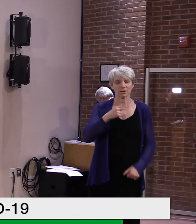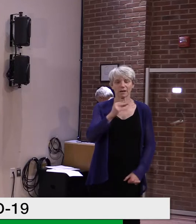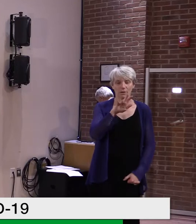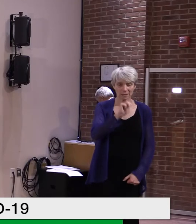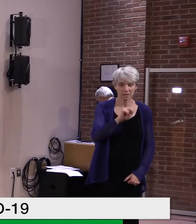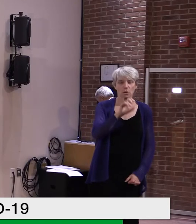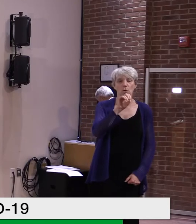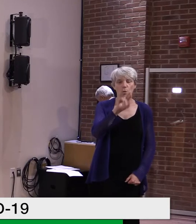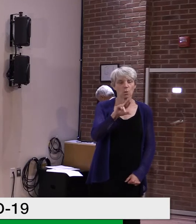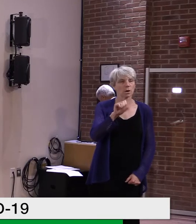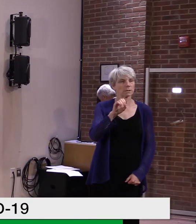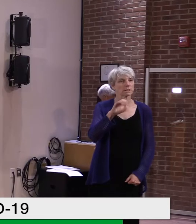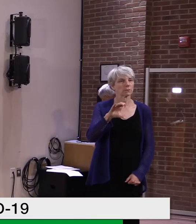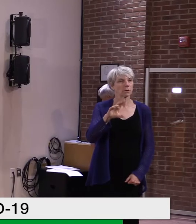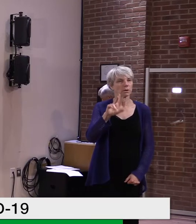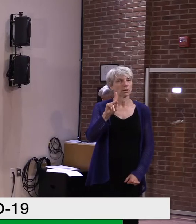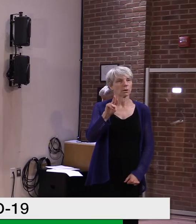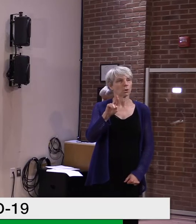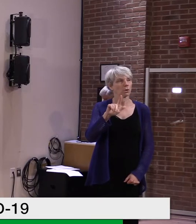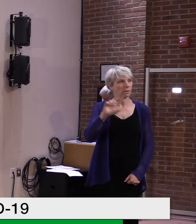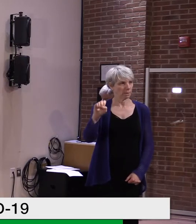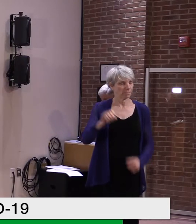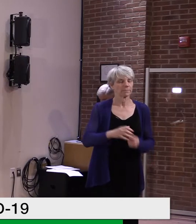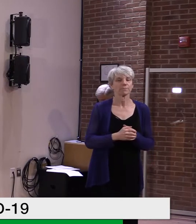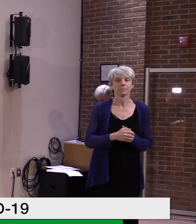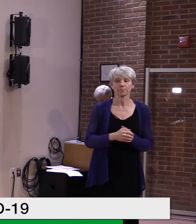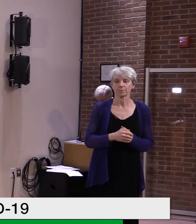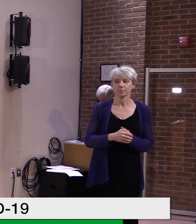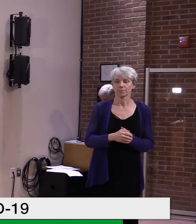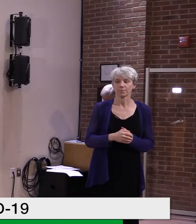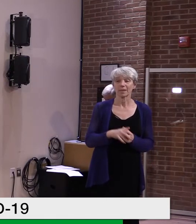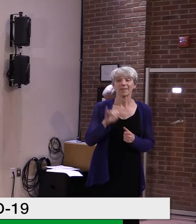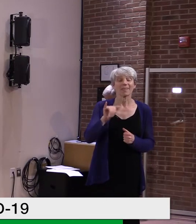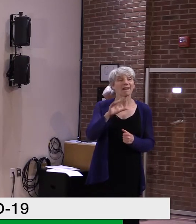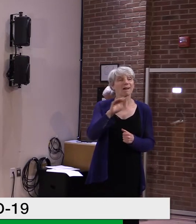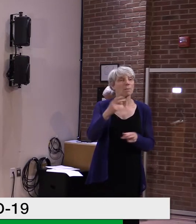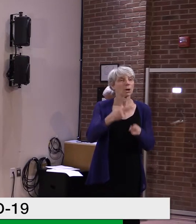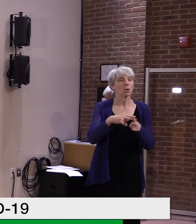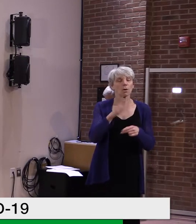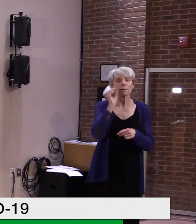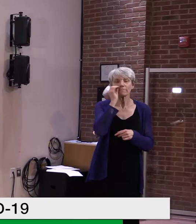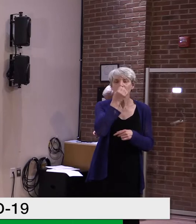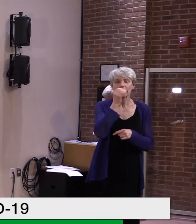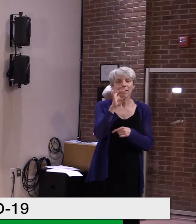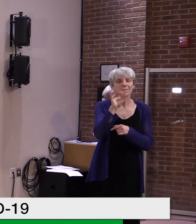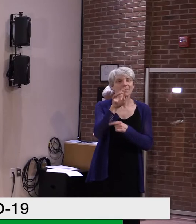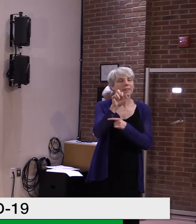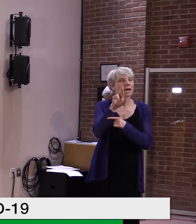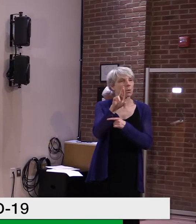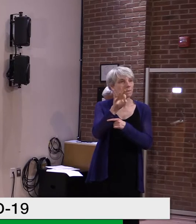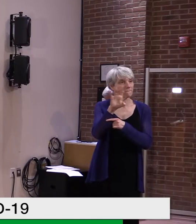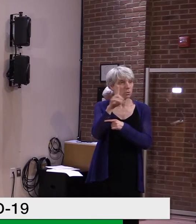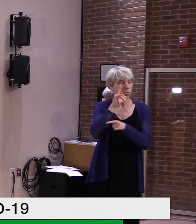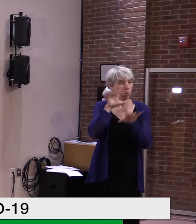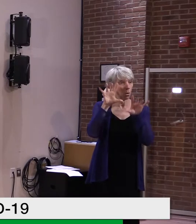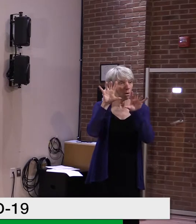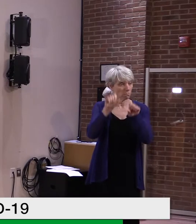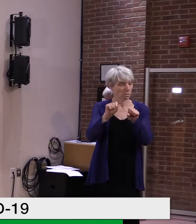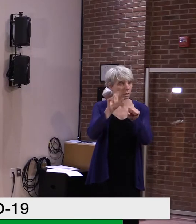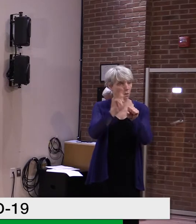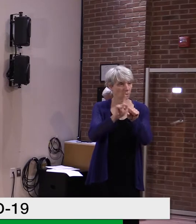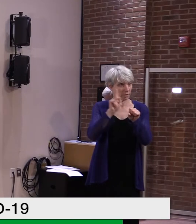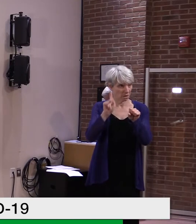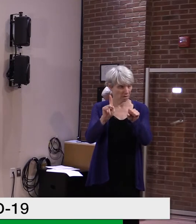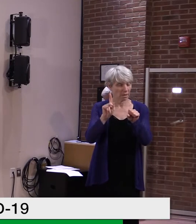Secretary Curley. In the event that Flowers Foods does not decide it's going to continue operations of Coffee Cup or Vermont